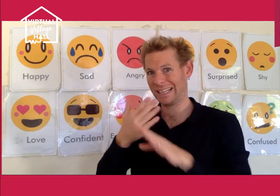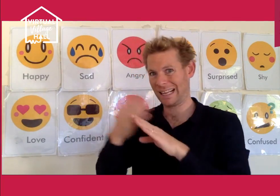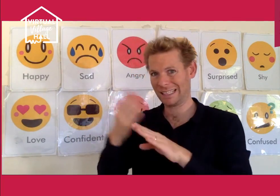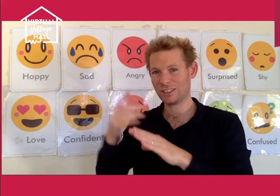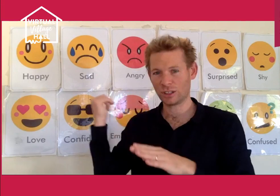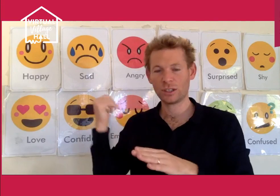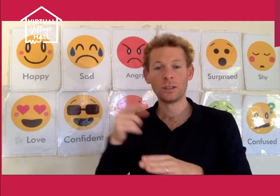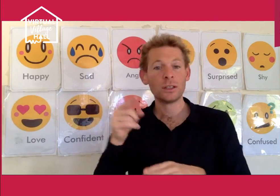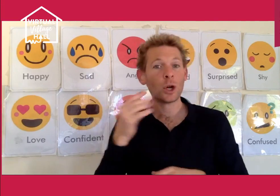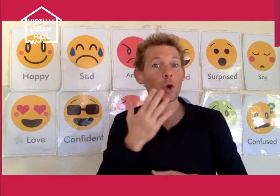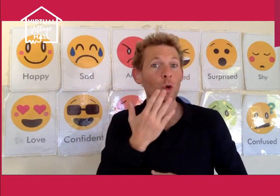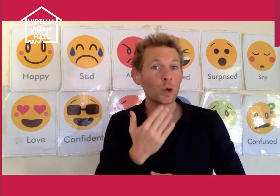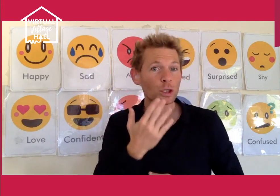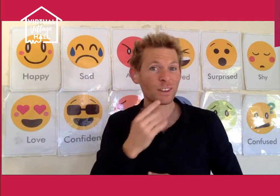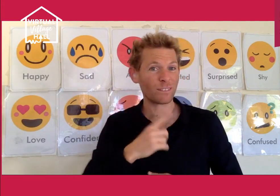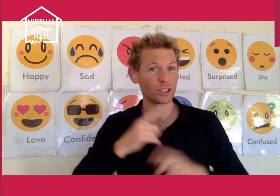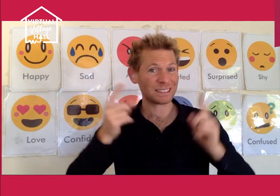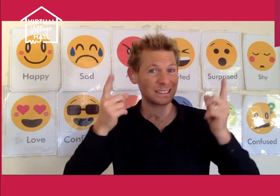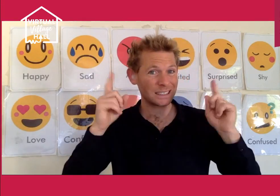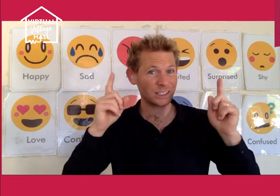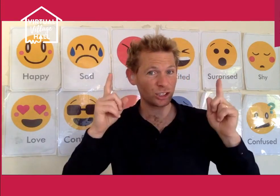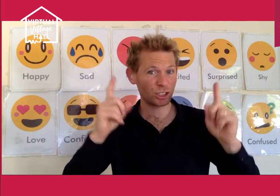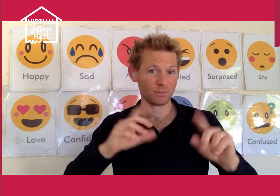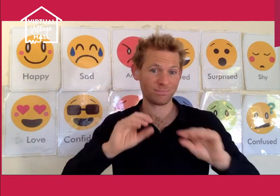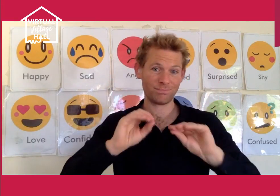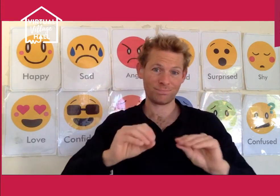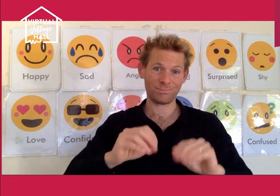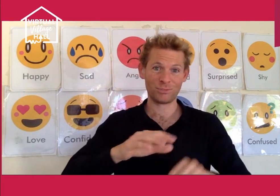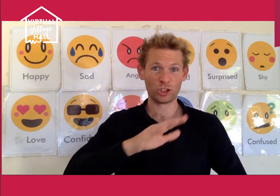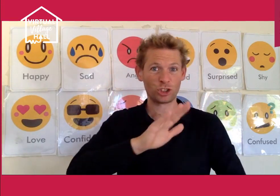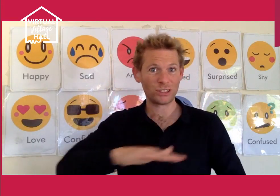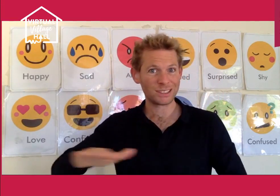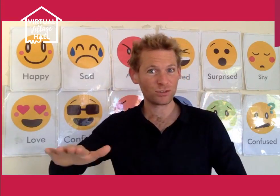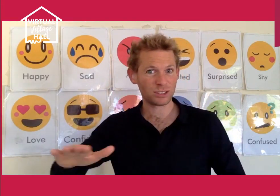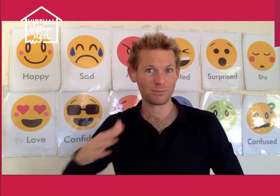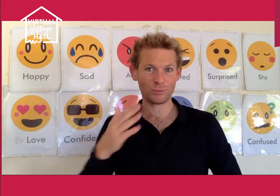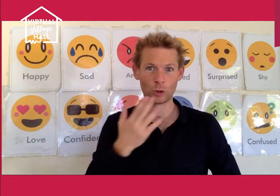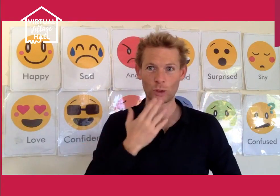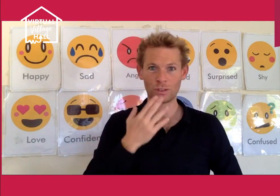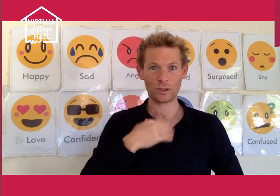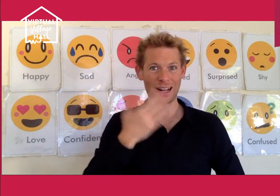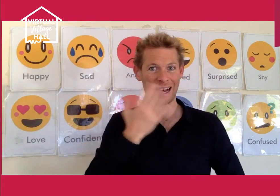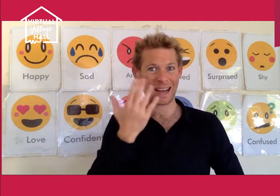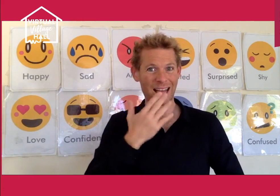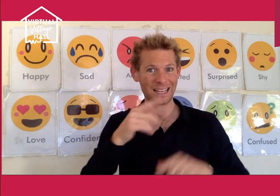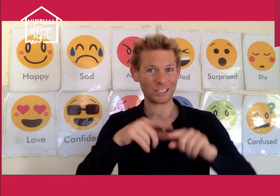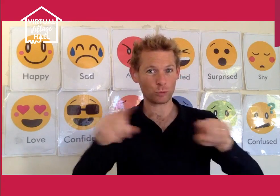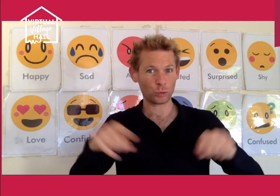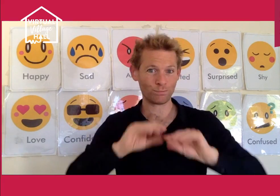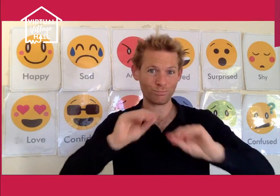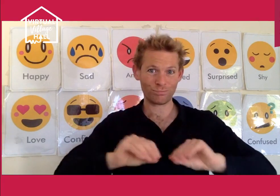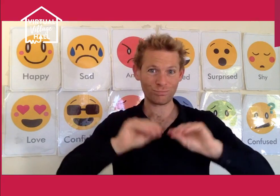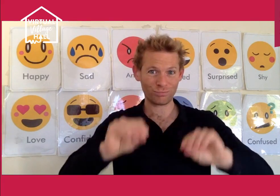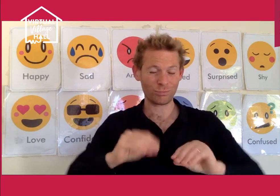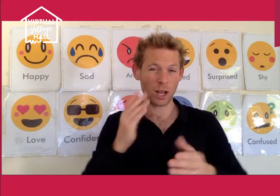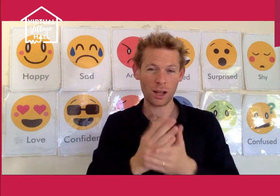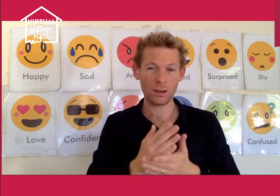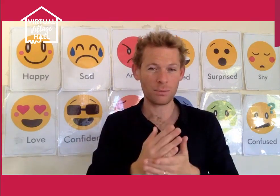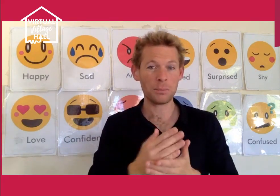They're so important. So I'll explain about those later. But that's really useful if you're teaching maybe kids or you're working in